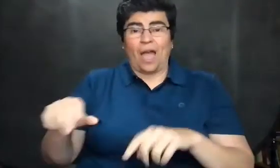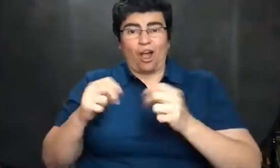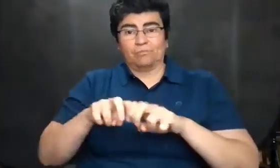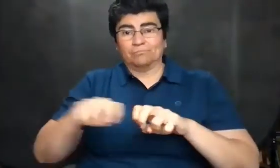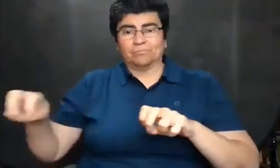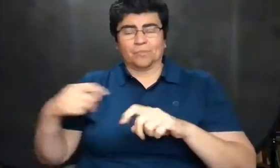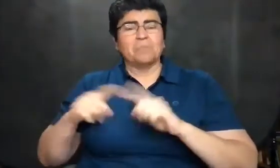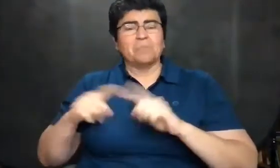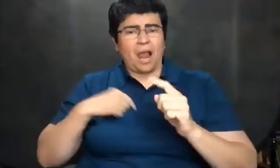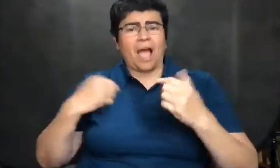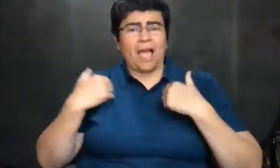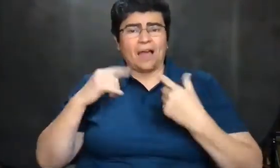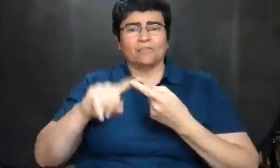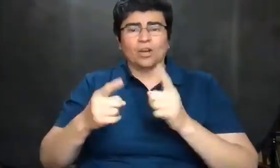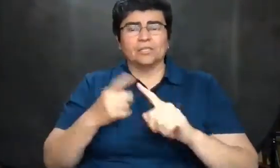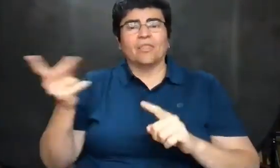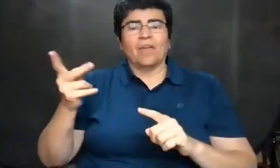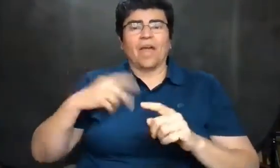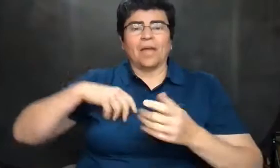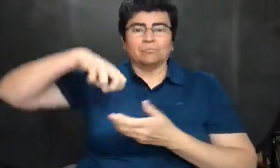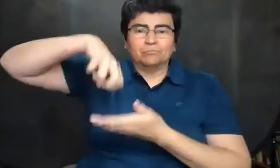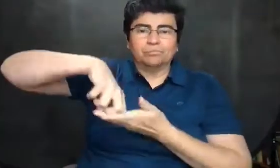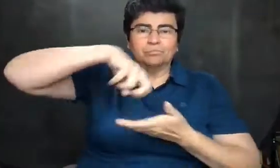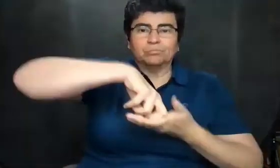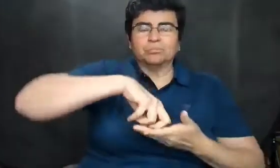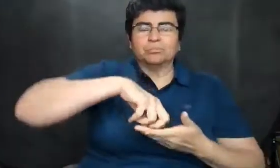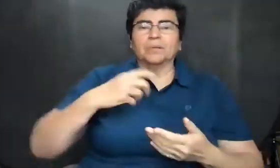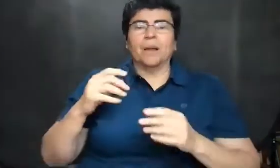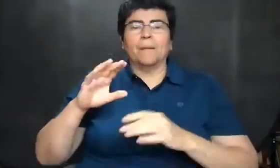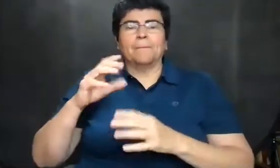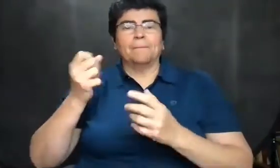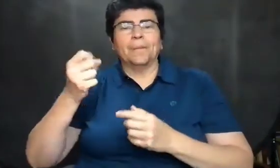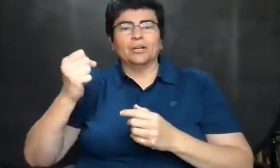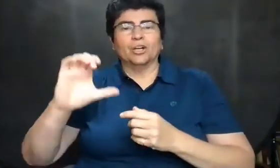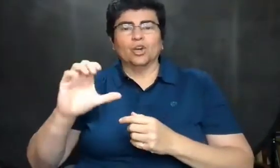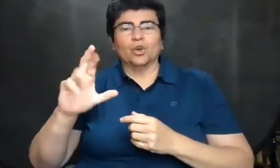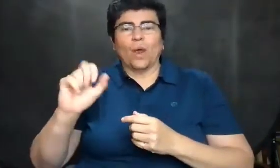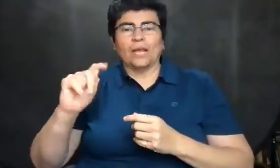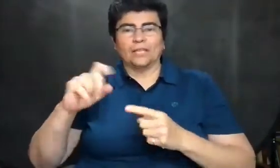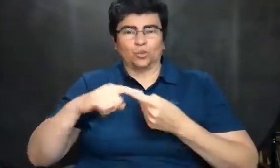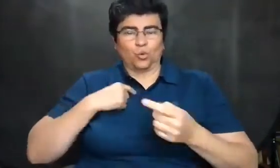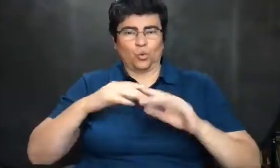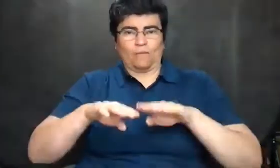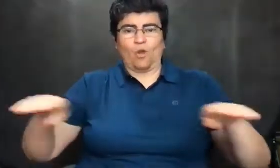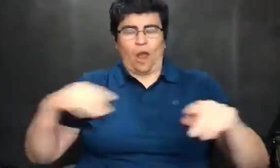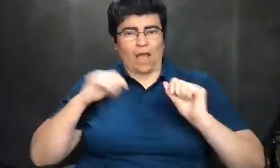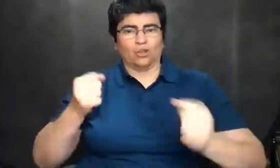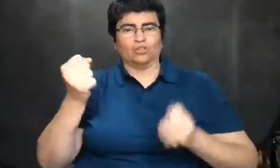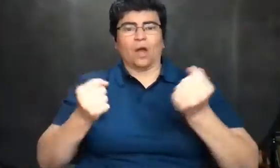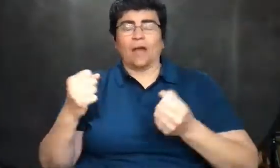friends, and so they bolted a milk crate to the floor so I could sit on that while I drove. And one night I was driving home. It was in February.